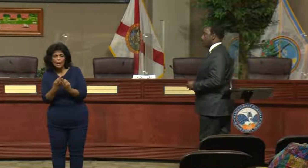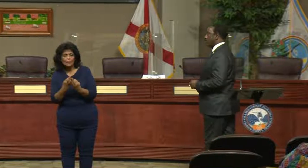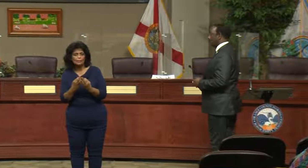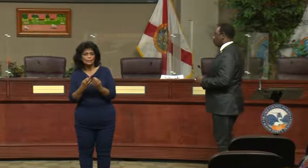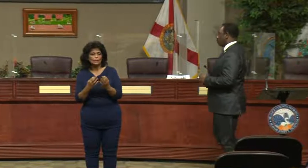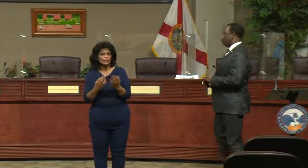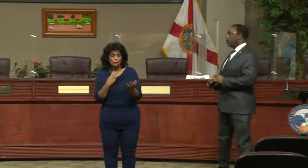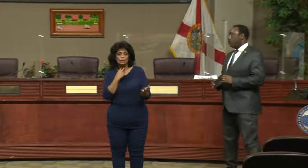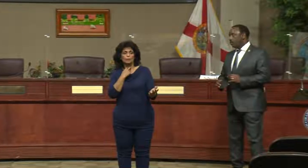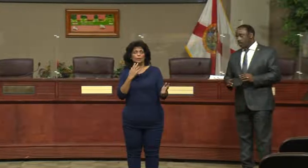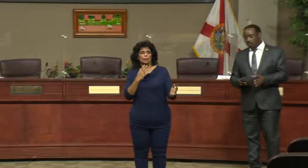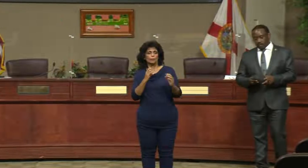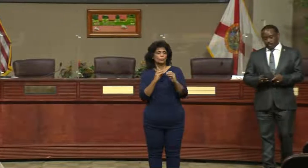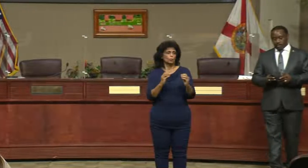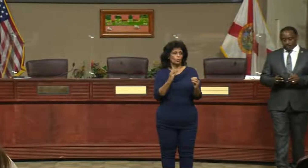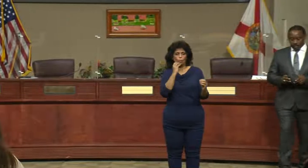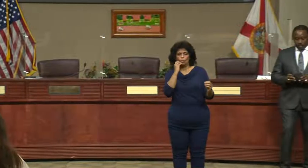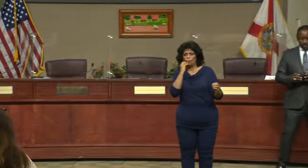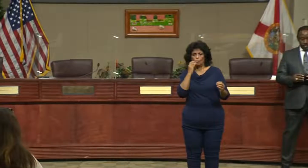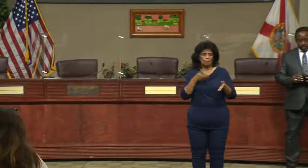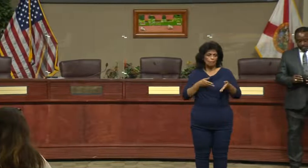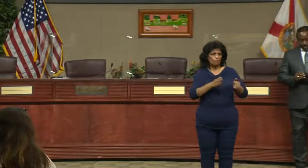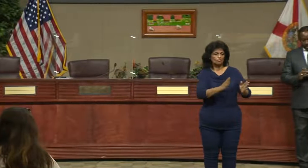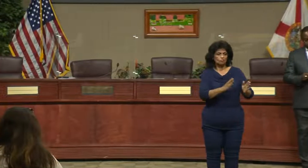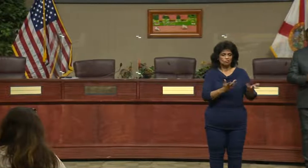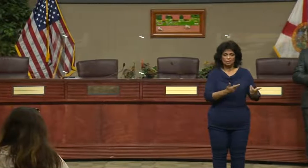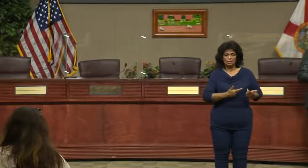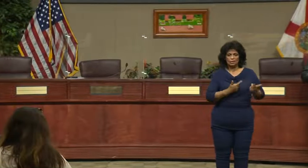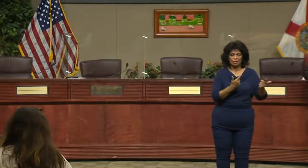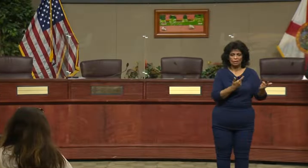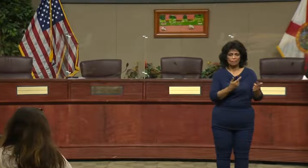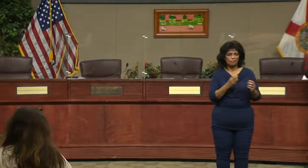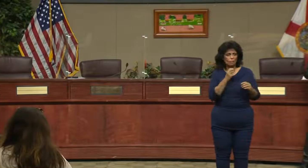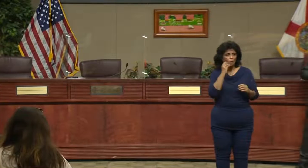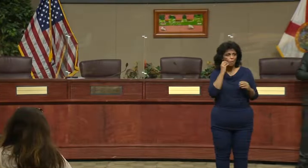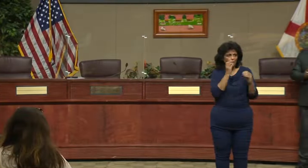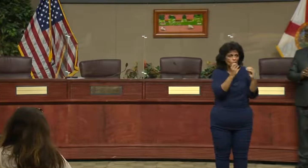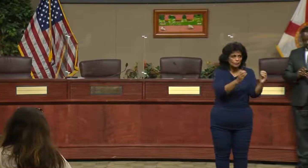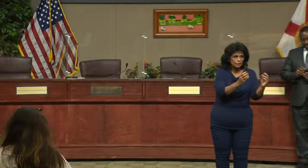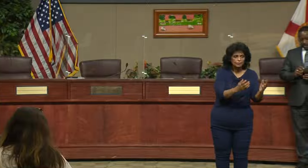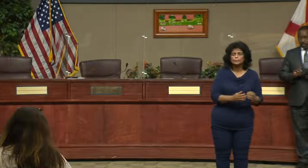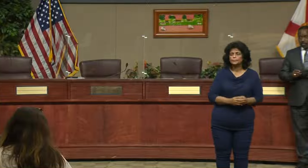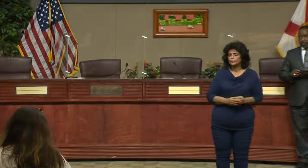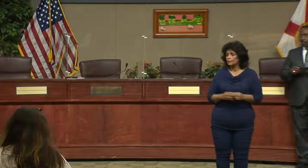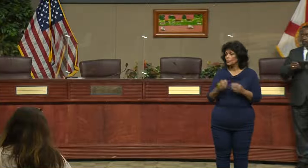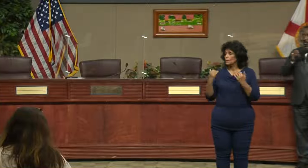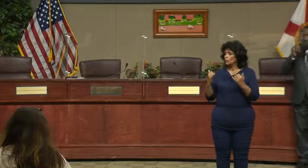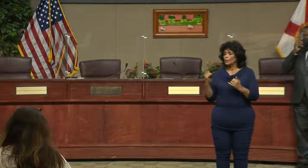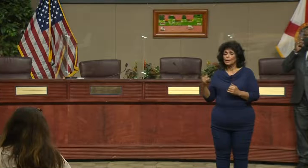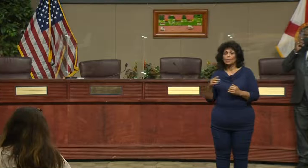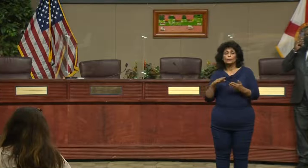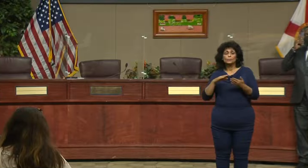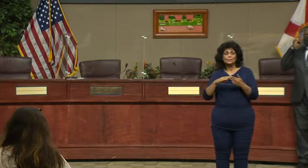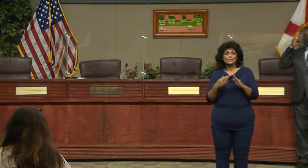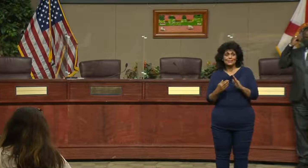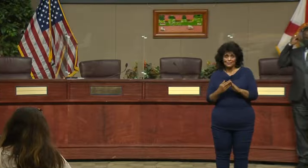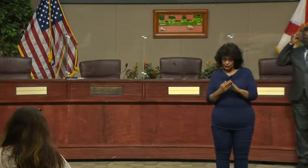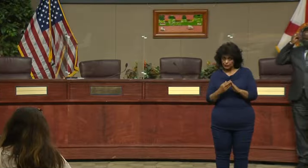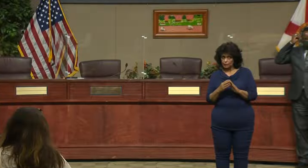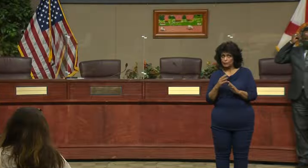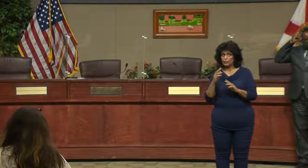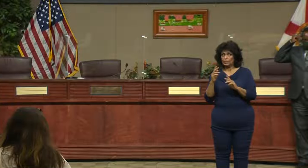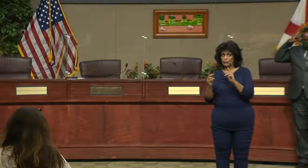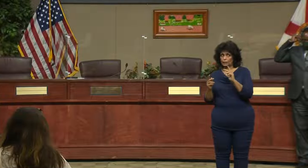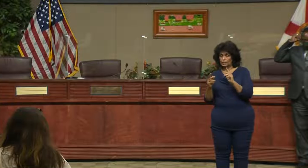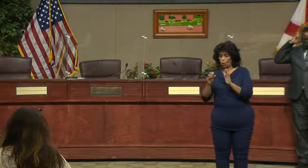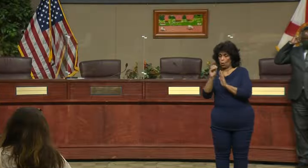So in this instance, we need to be clear, City of Orlando residents are not eligible for the county rental assistance,